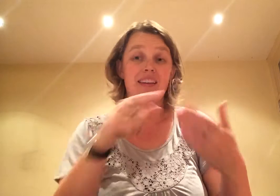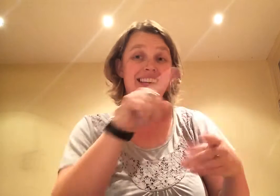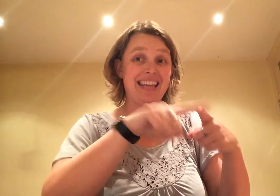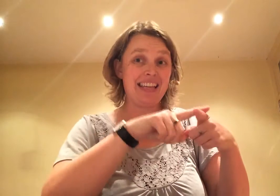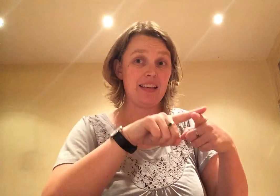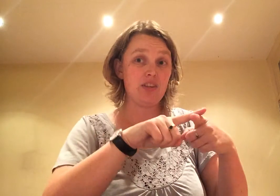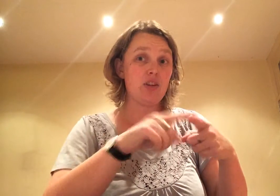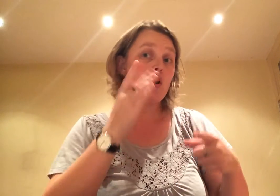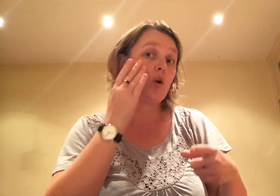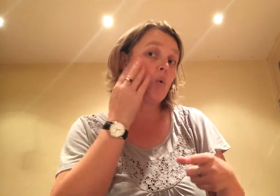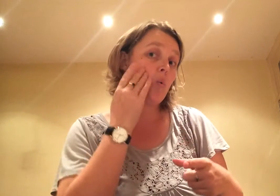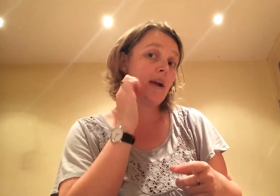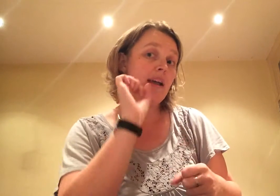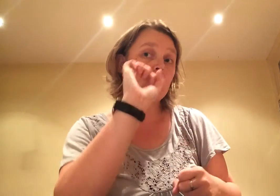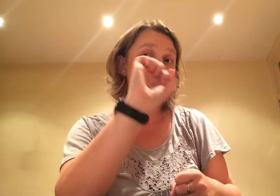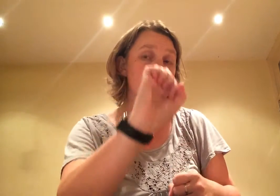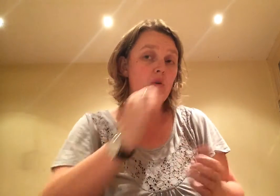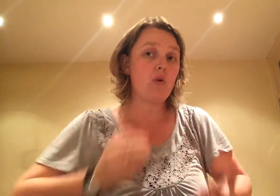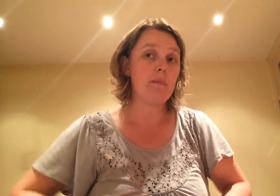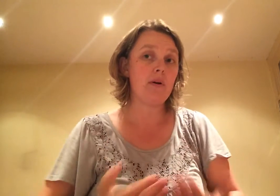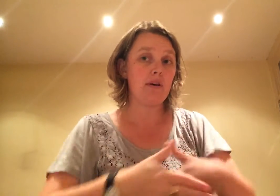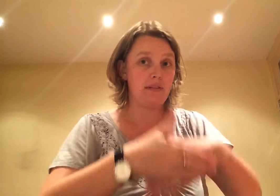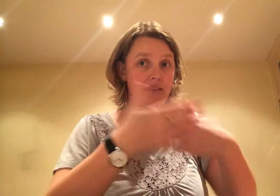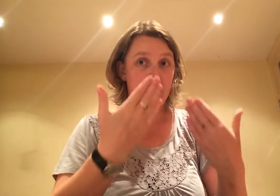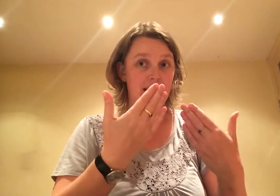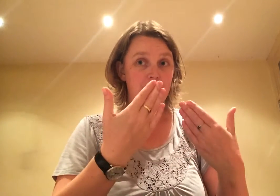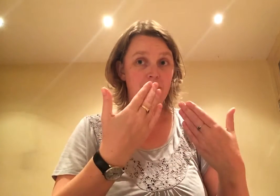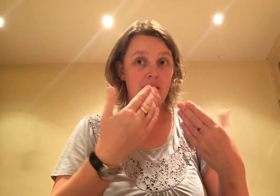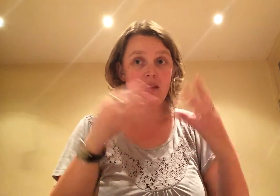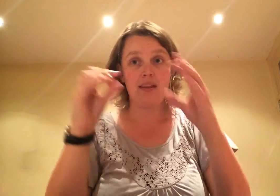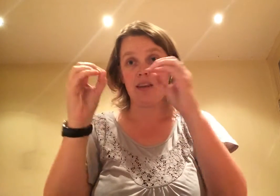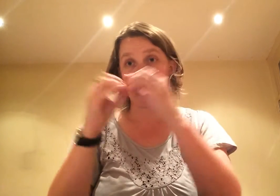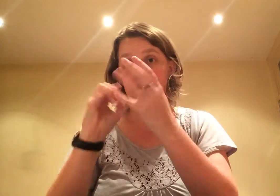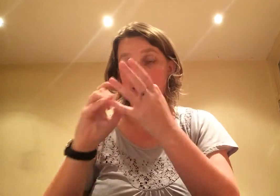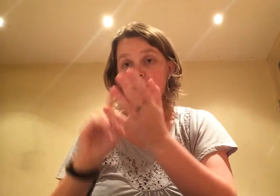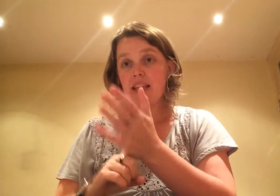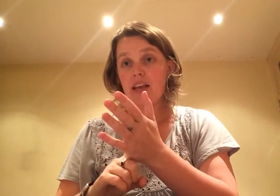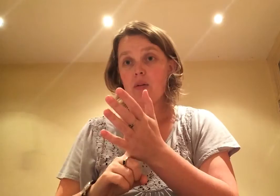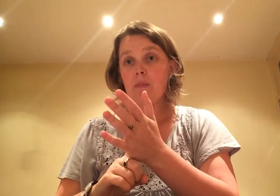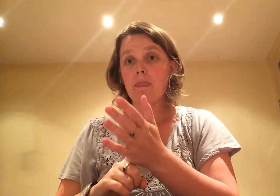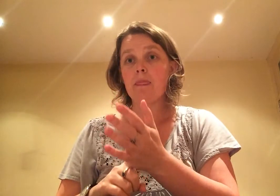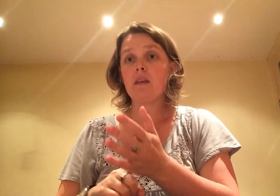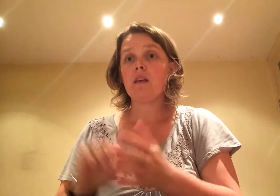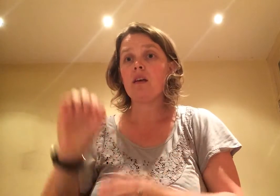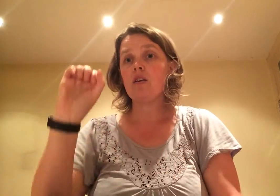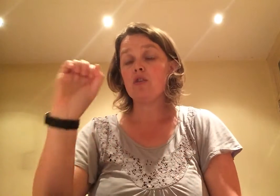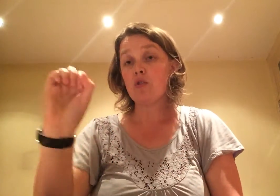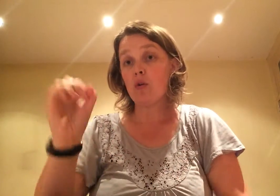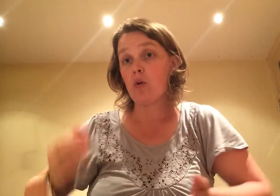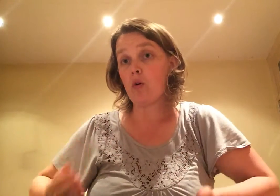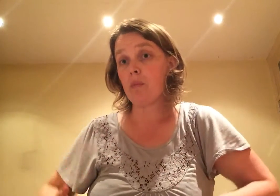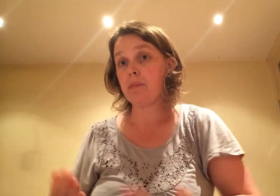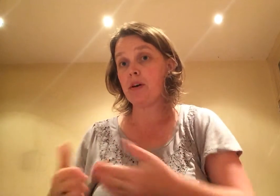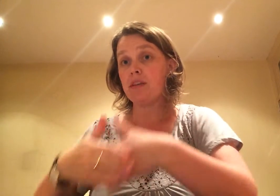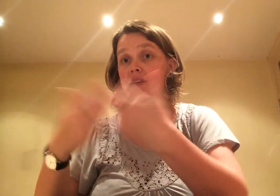In English, when was your birthday? In BSL, your